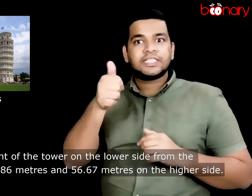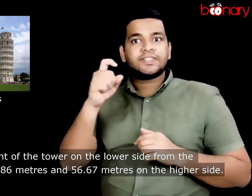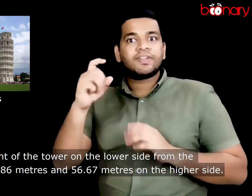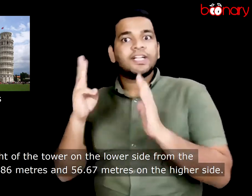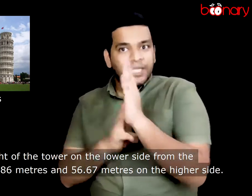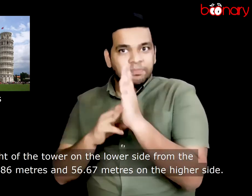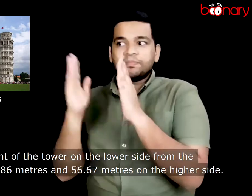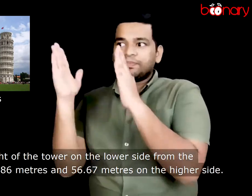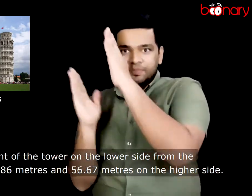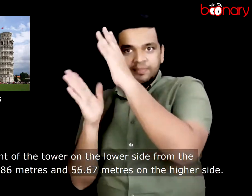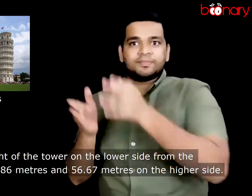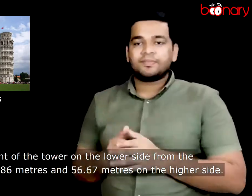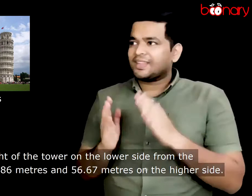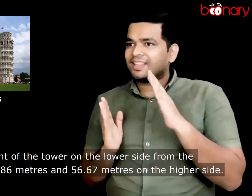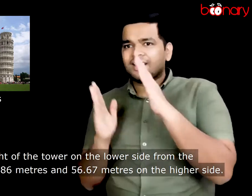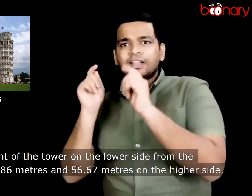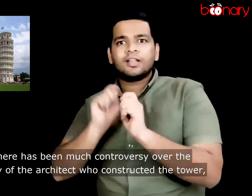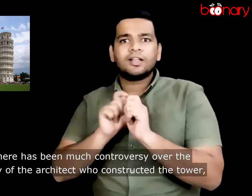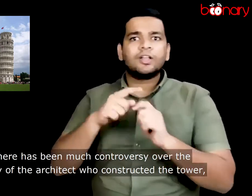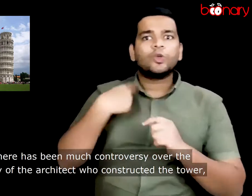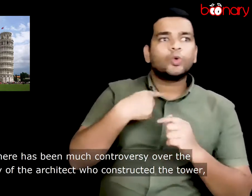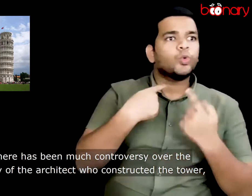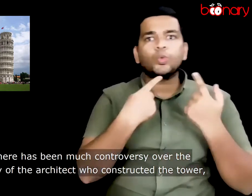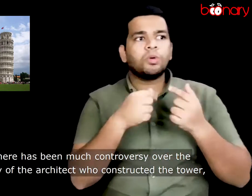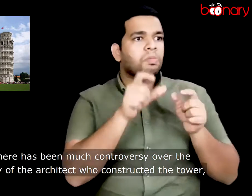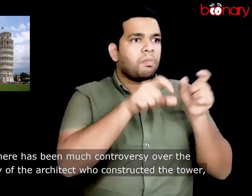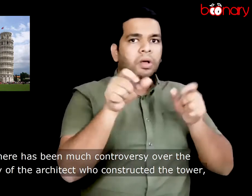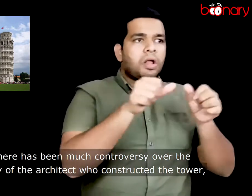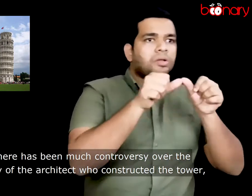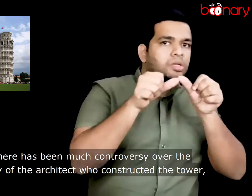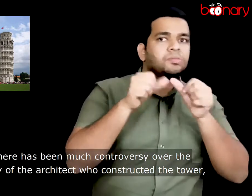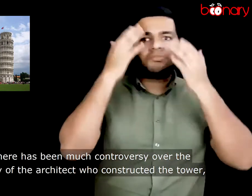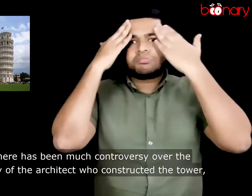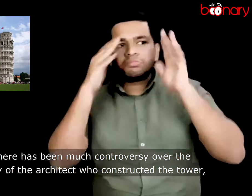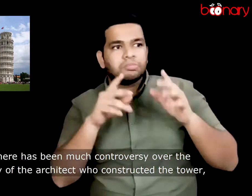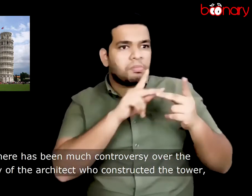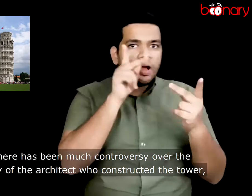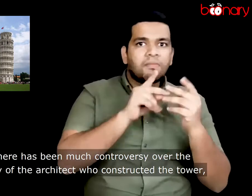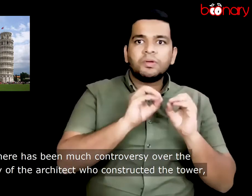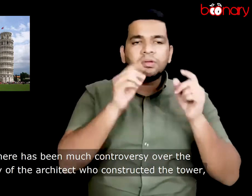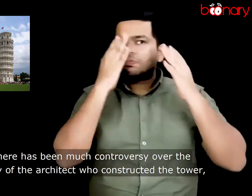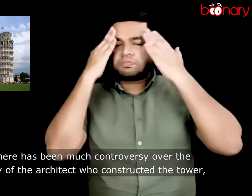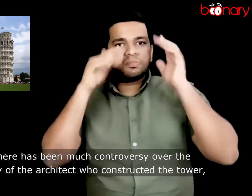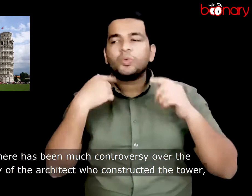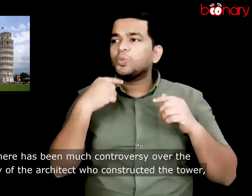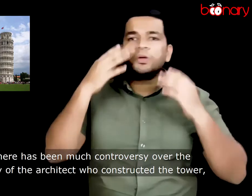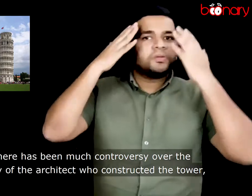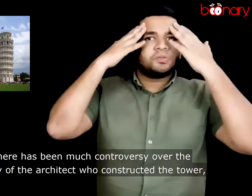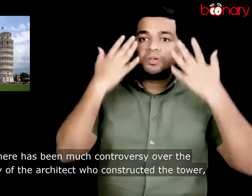56.67 meters on the higher side. While there has been much controversy over the real identity of the architect who constructed the